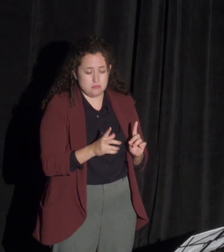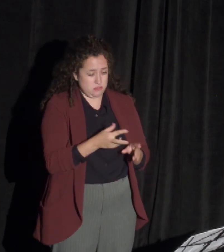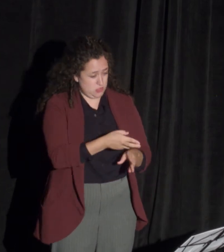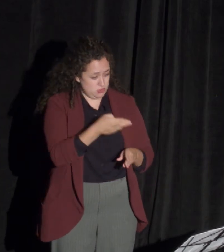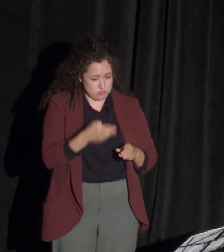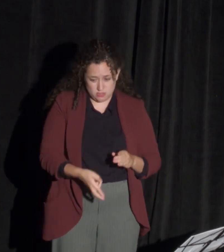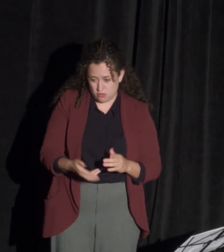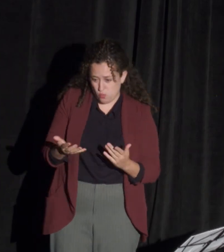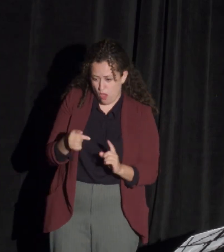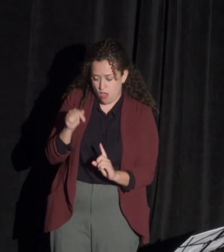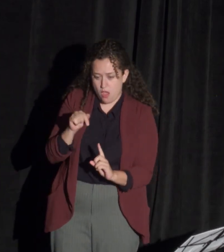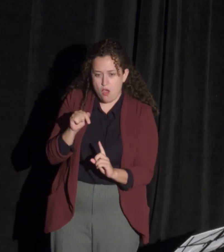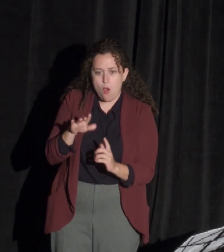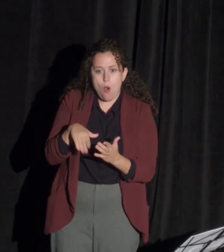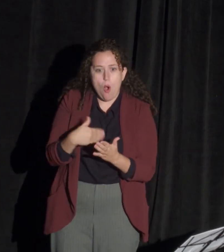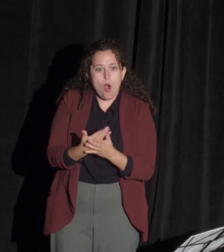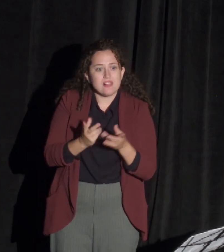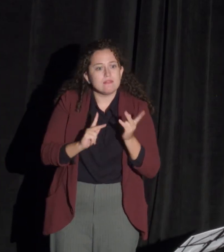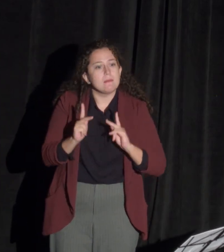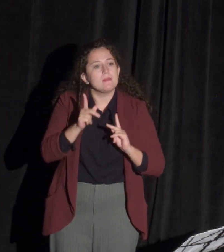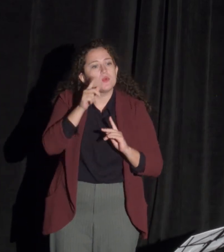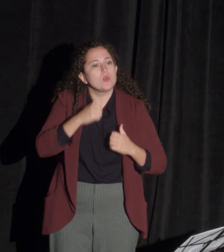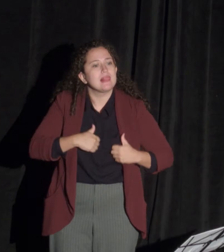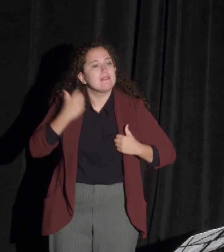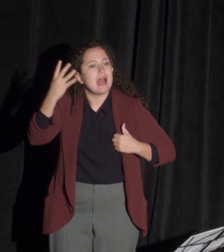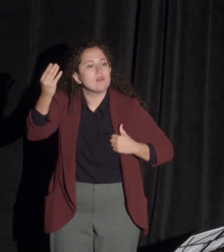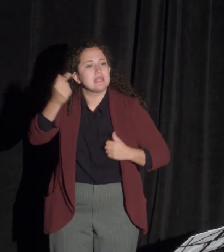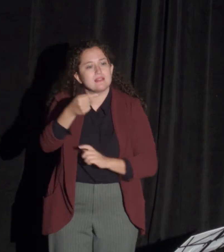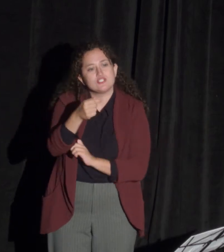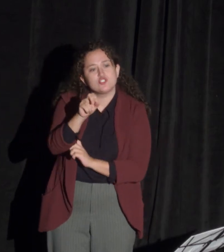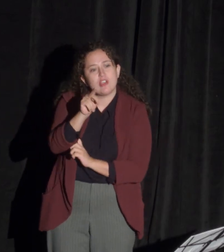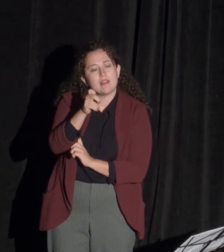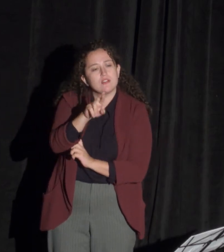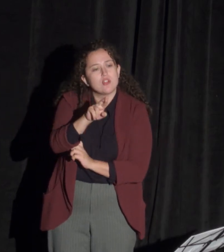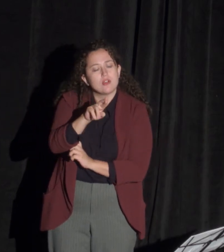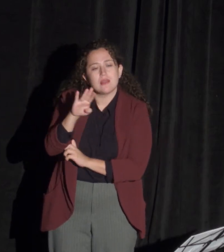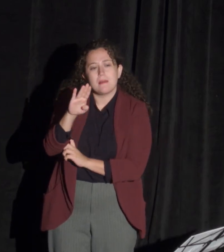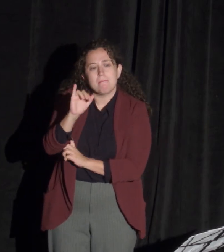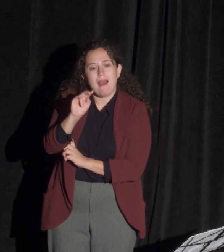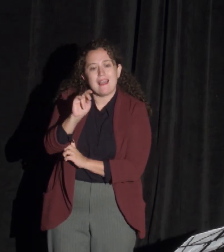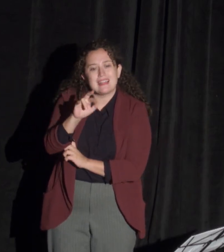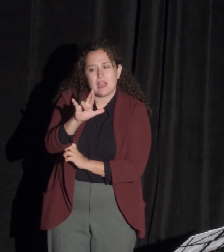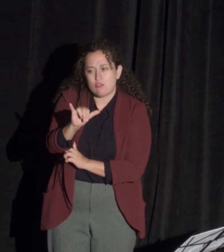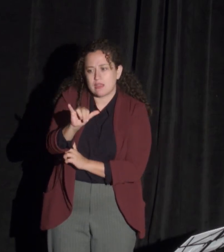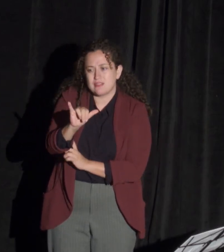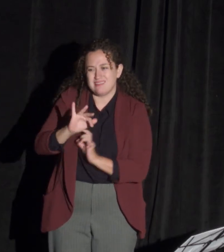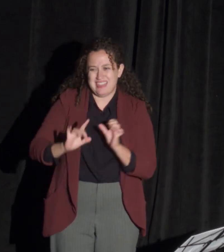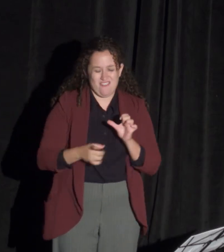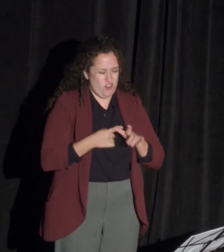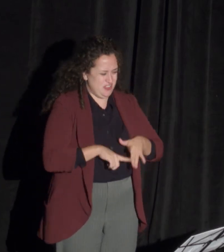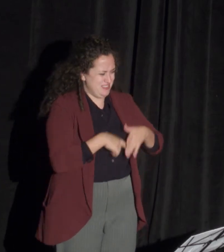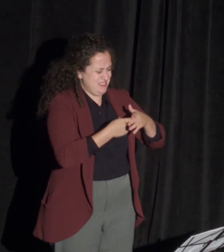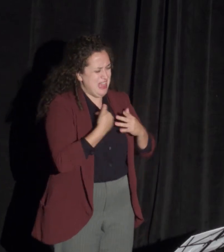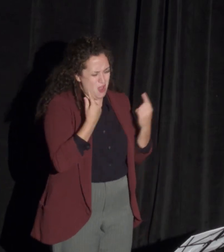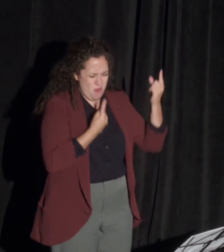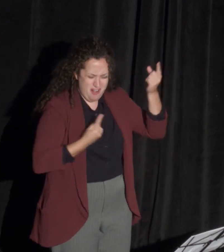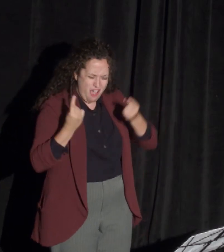live outside of the gender binary. And at first I wondered, why this? It seems really random.